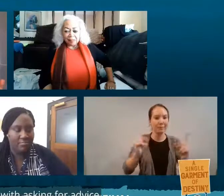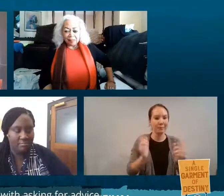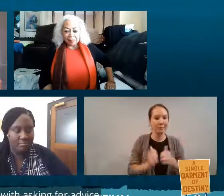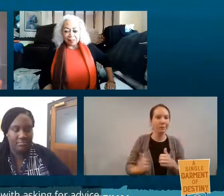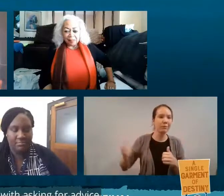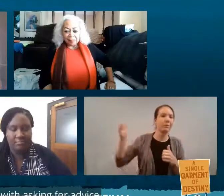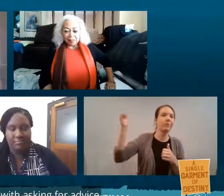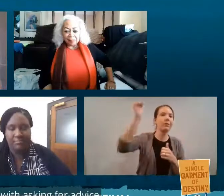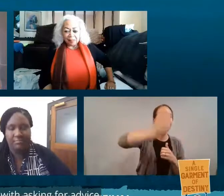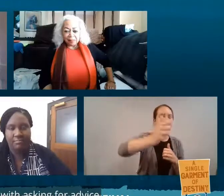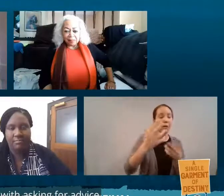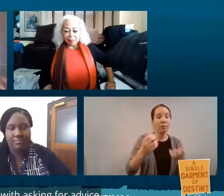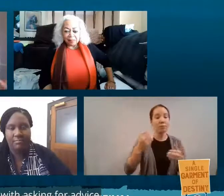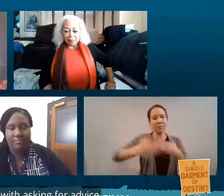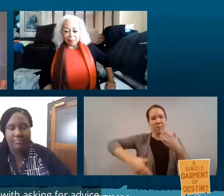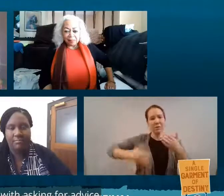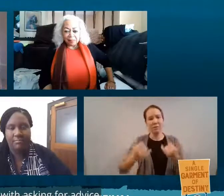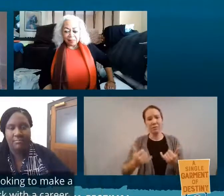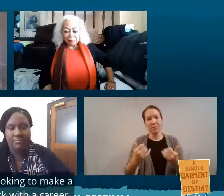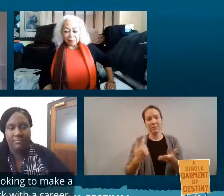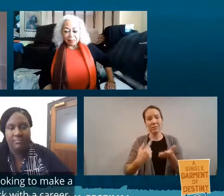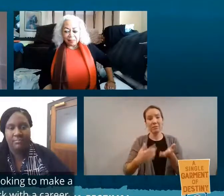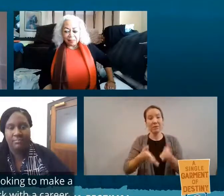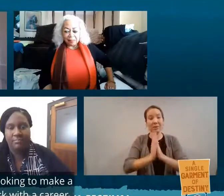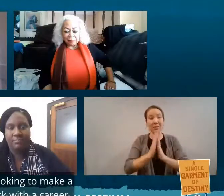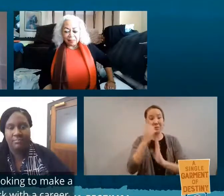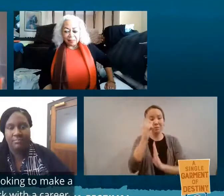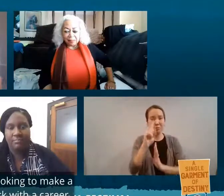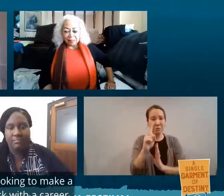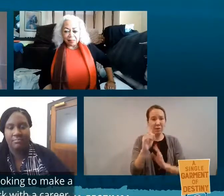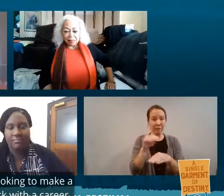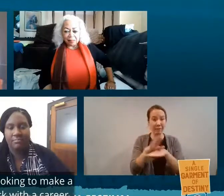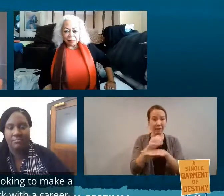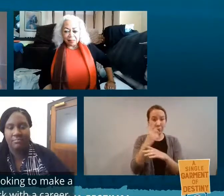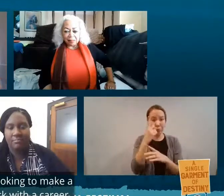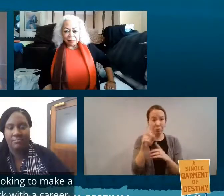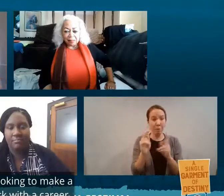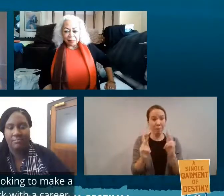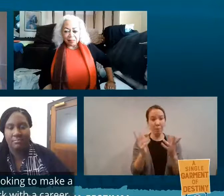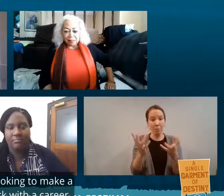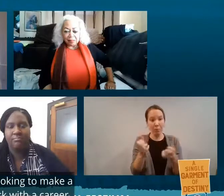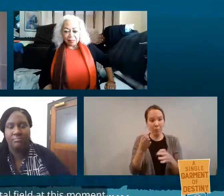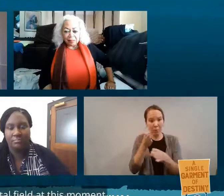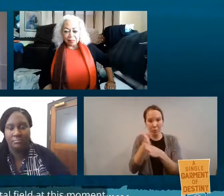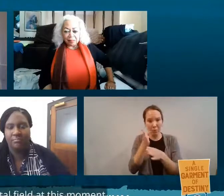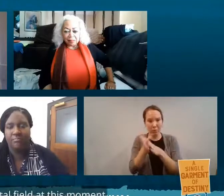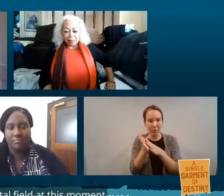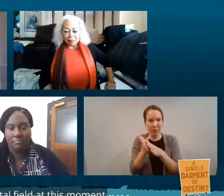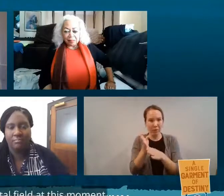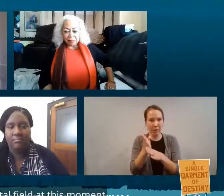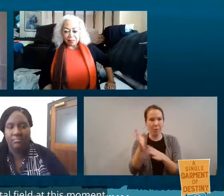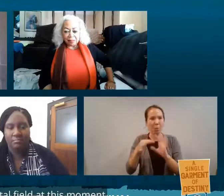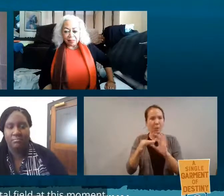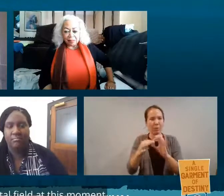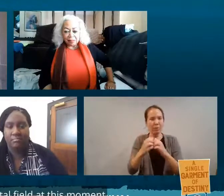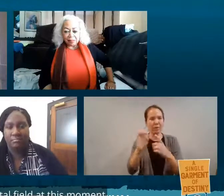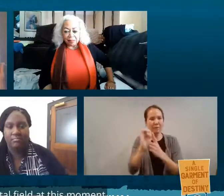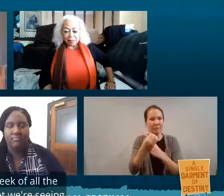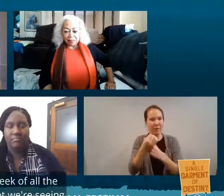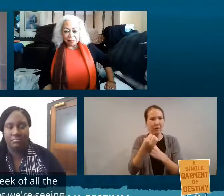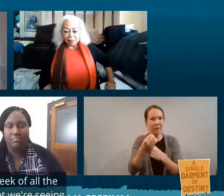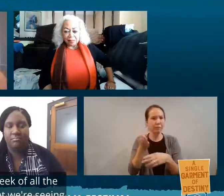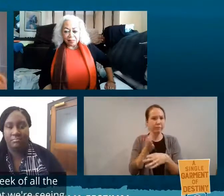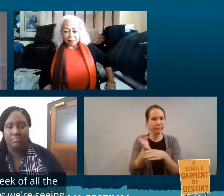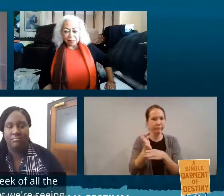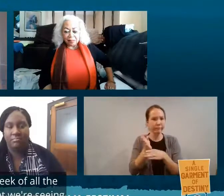And I want to end with asking for advice for those looking to make a career, stick with a career in the environmental field at this moment,